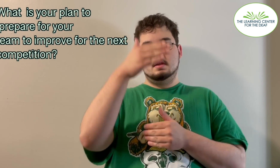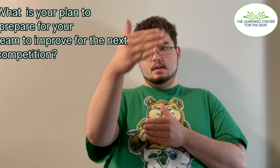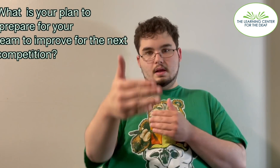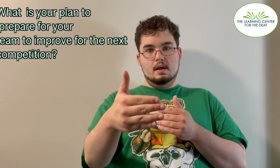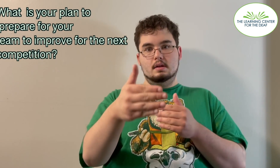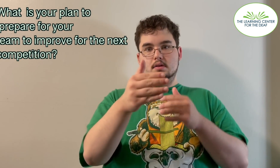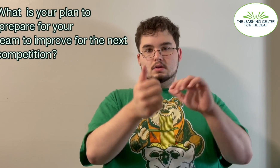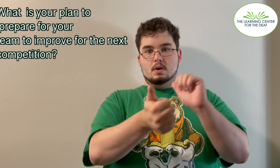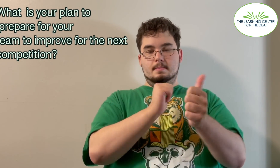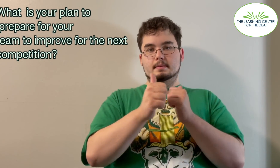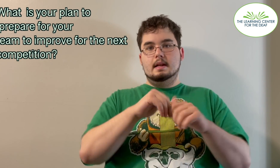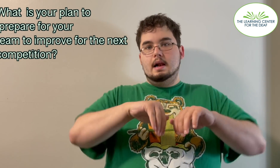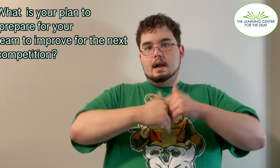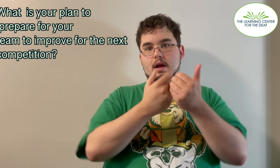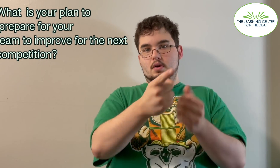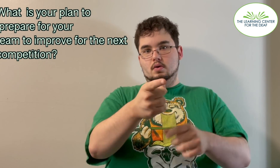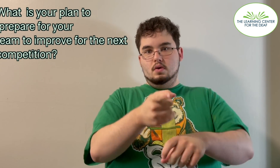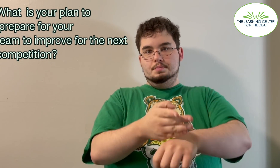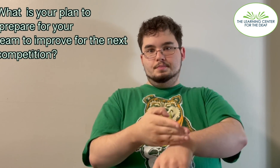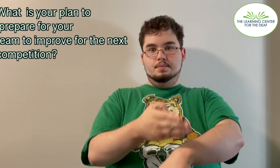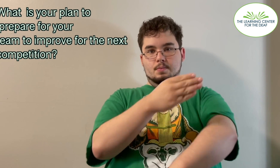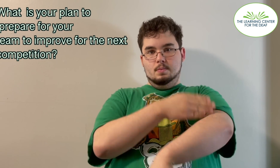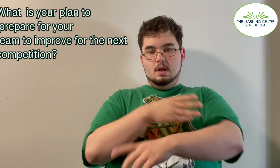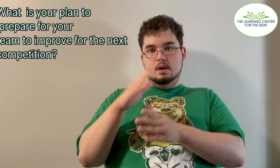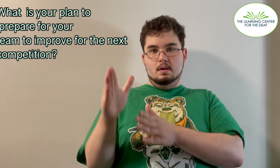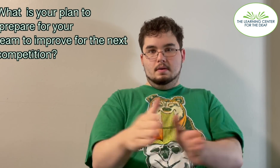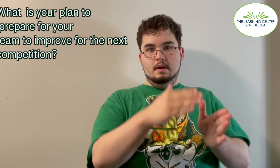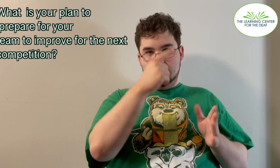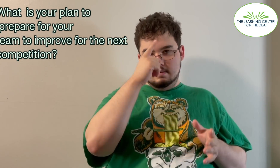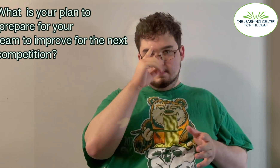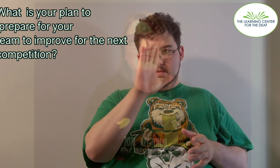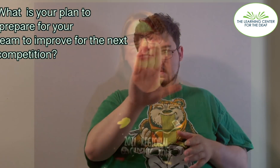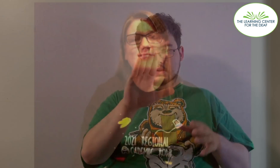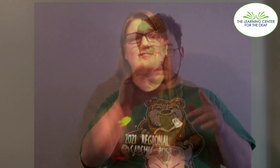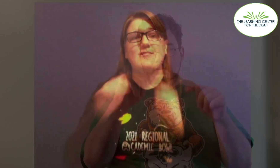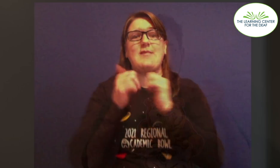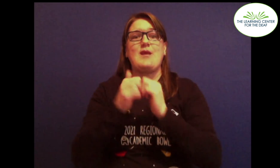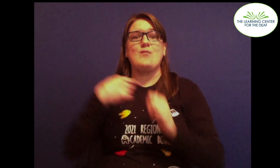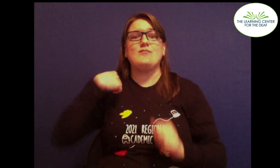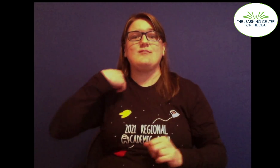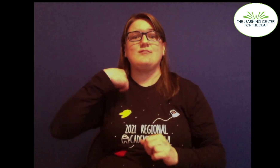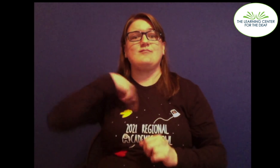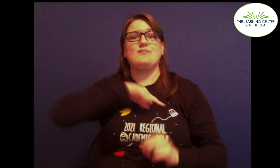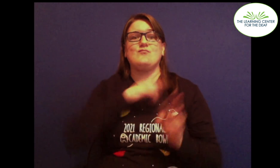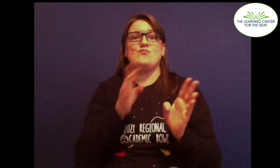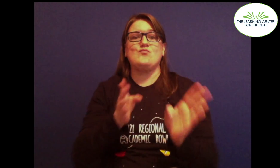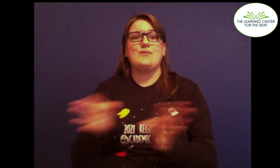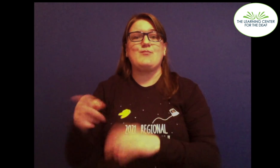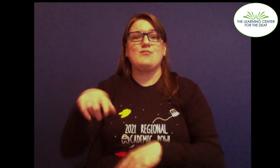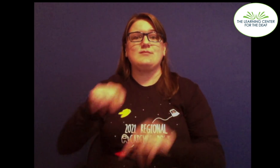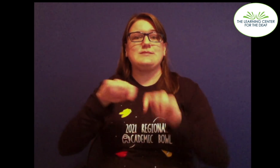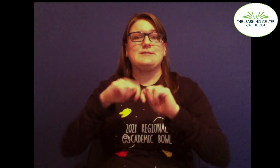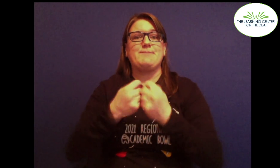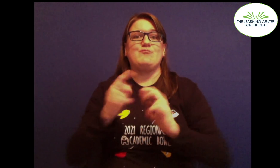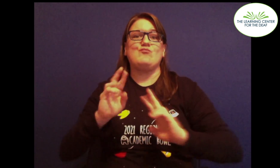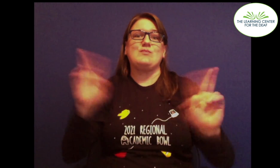What is your plan to prepare for your team to improve in the next competition? How we prepare the team for next